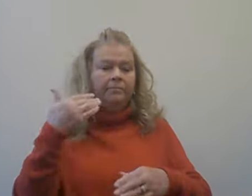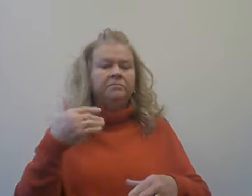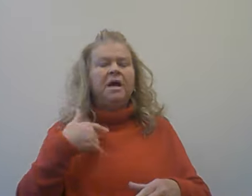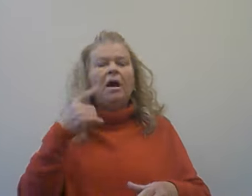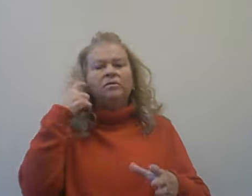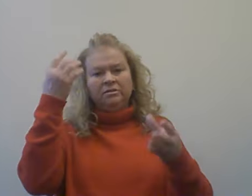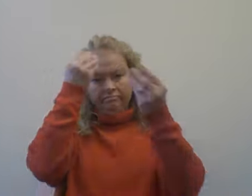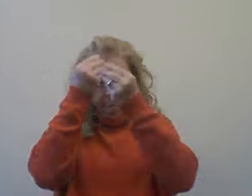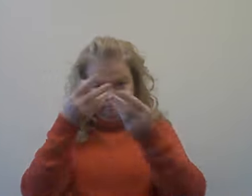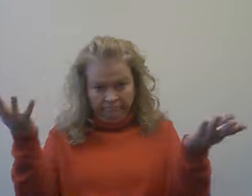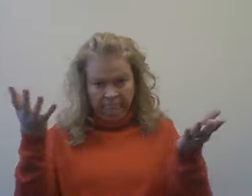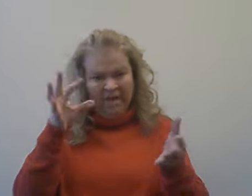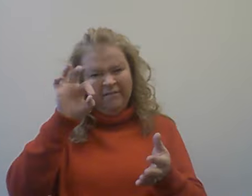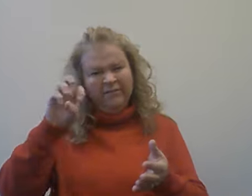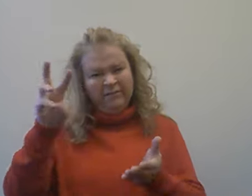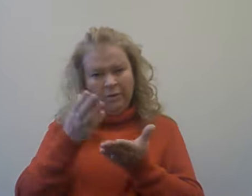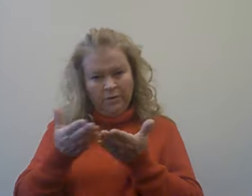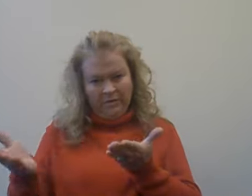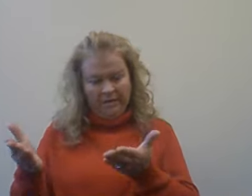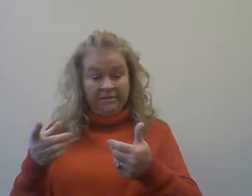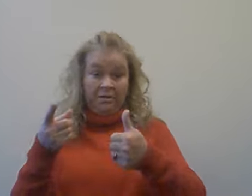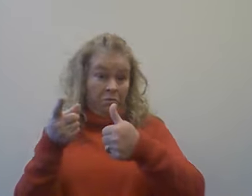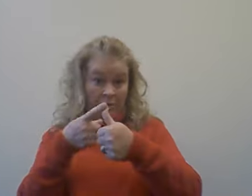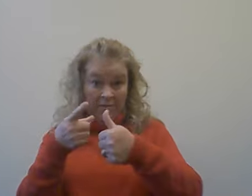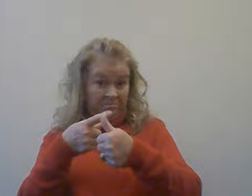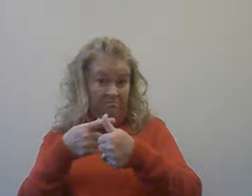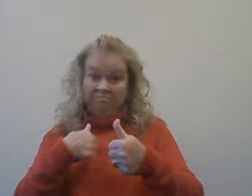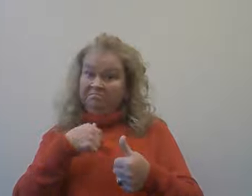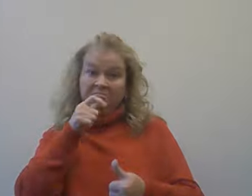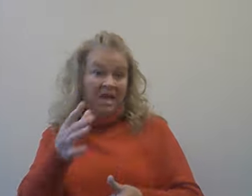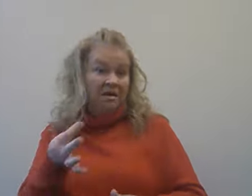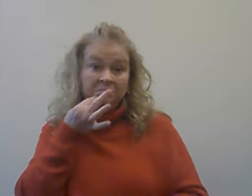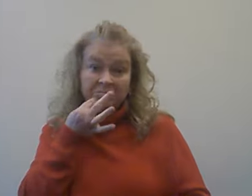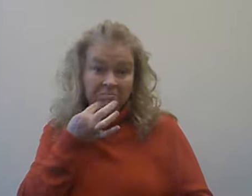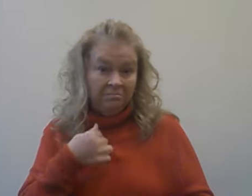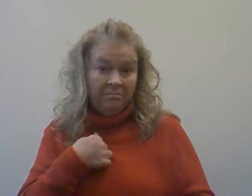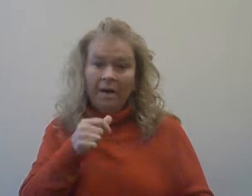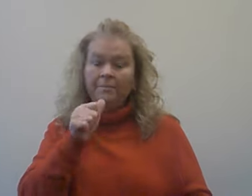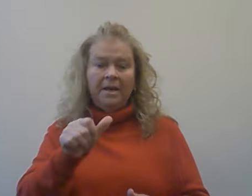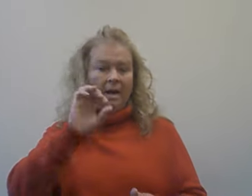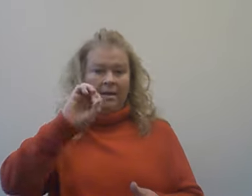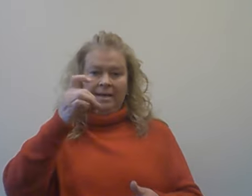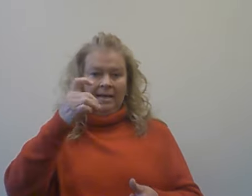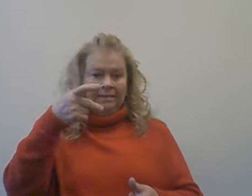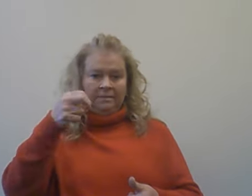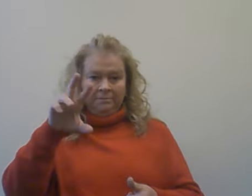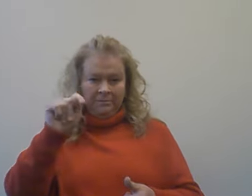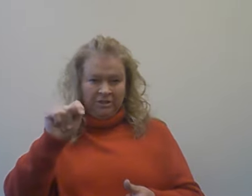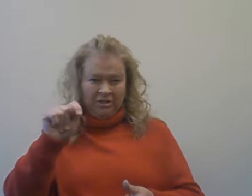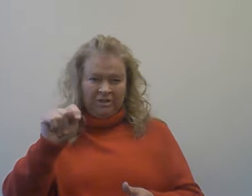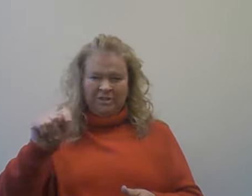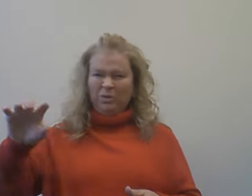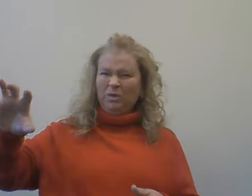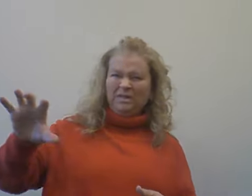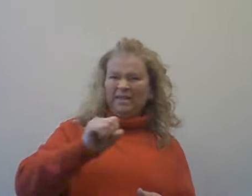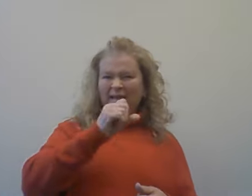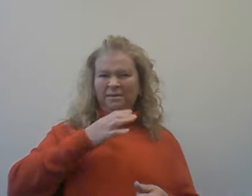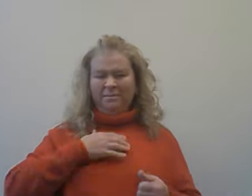to remember. One, I'm not an expert, so anything I say here shouldn't be taken as definitive or the final word. Instead, I'm